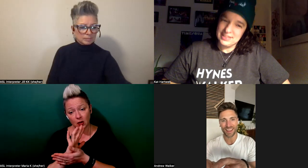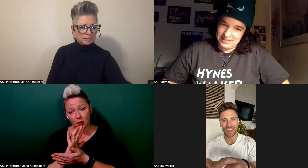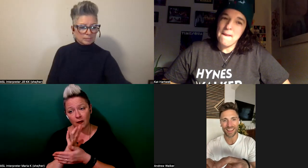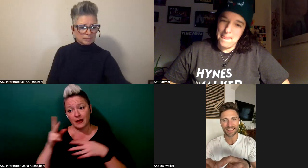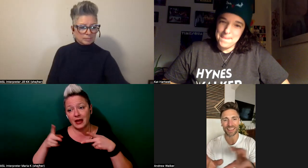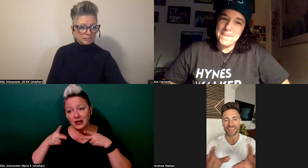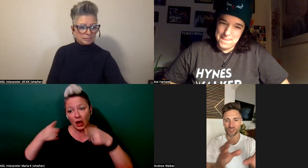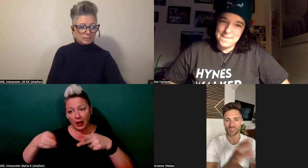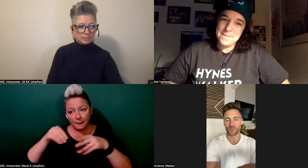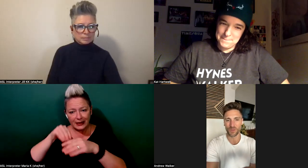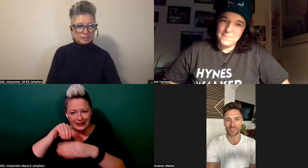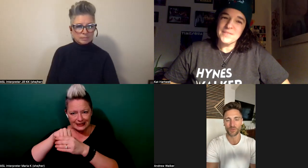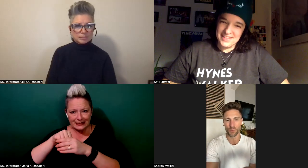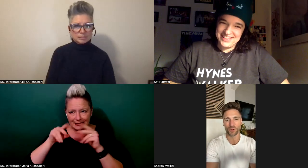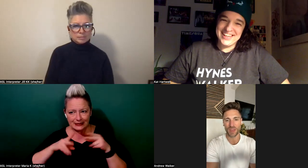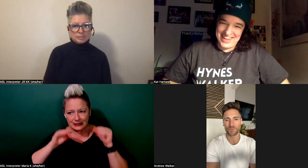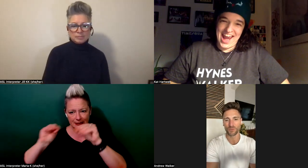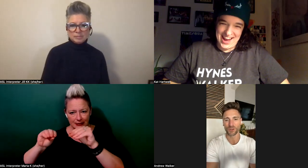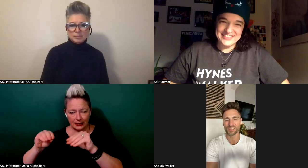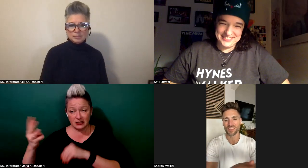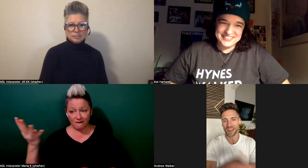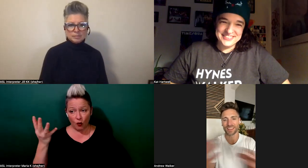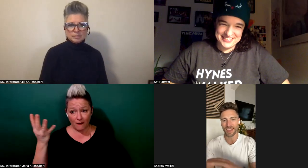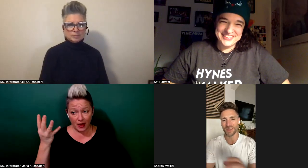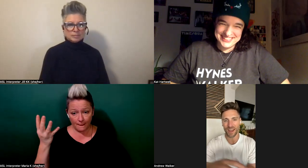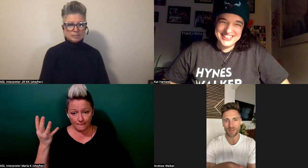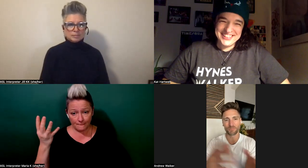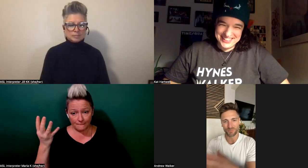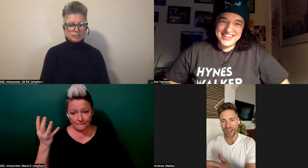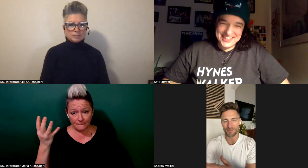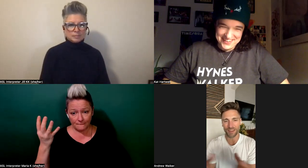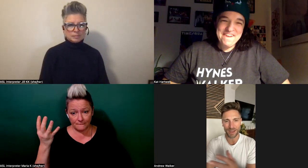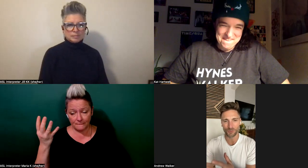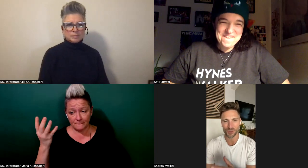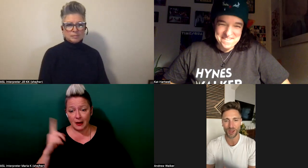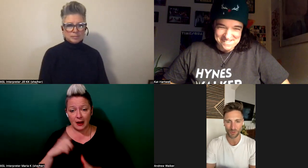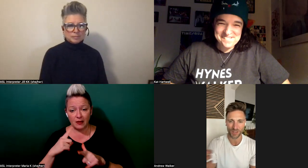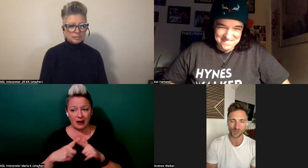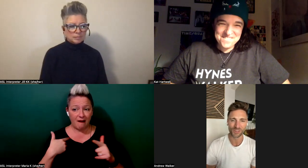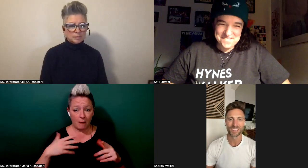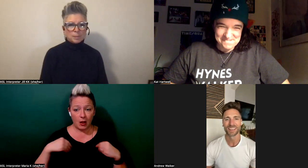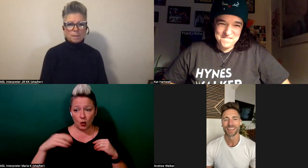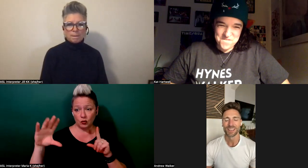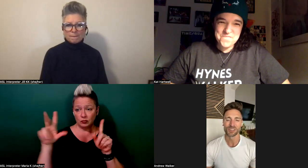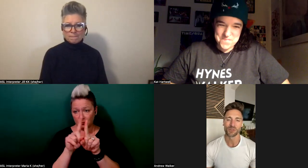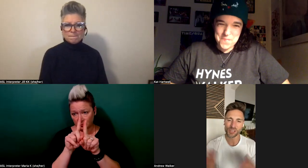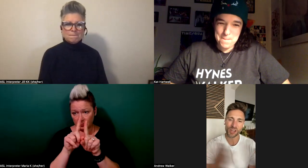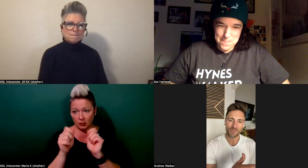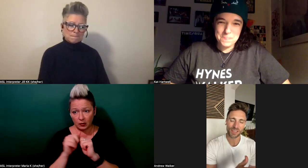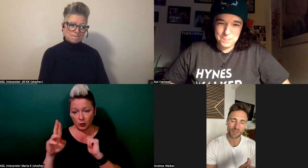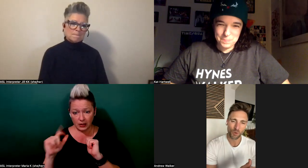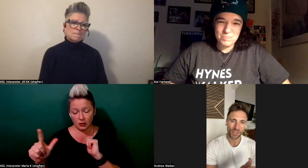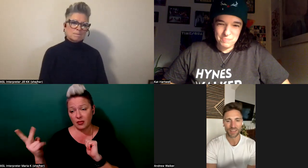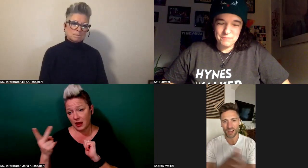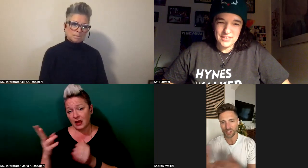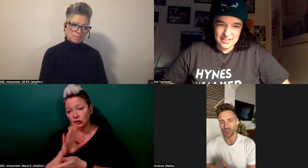in. Like it's the four of them first, and then I have my own shot with Rachel. So they shot